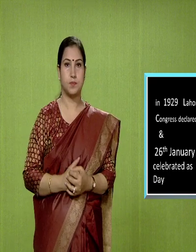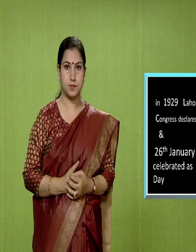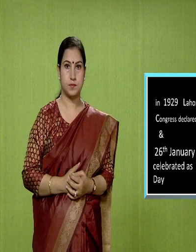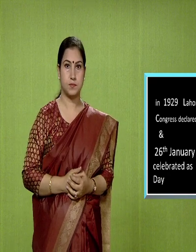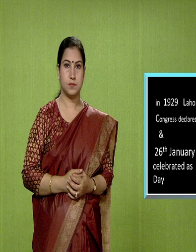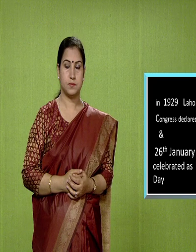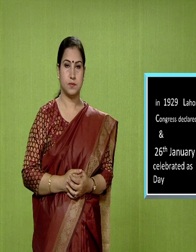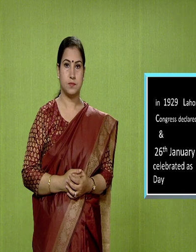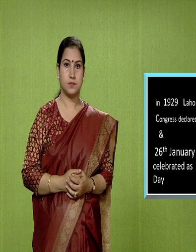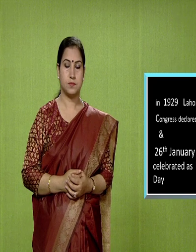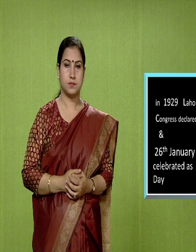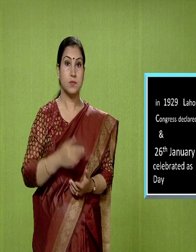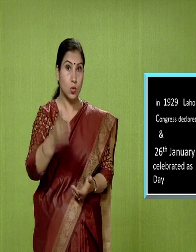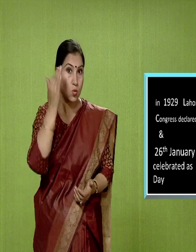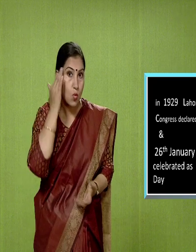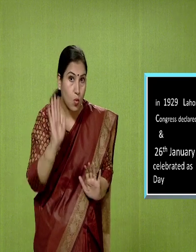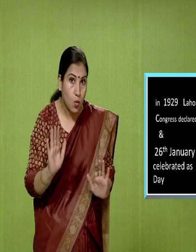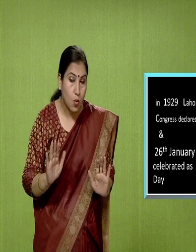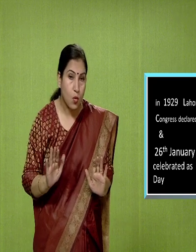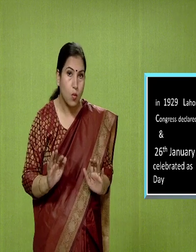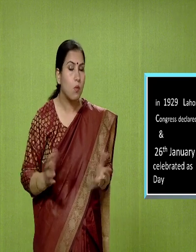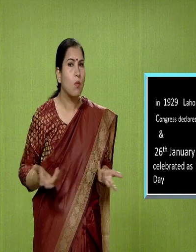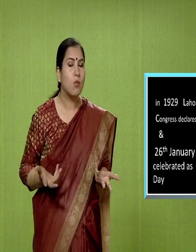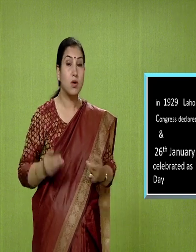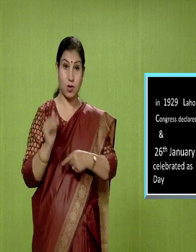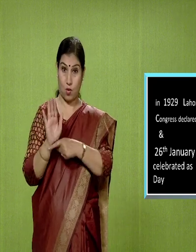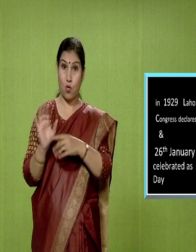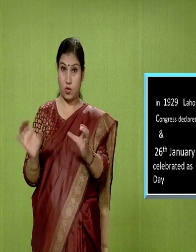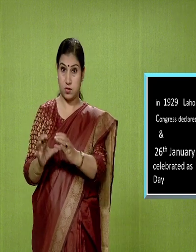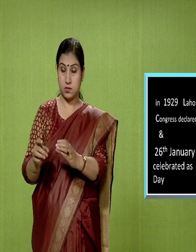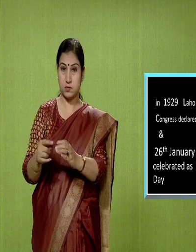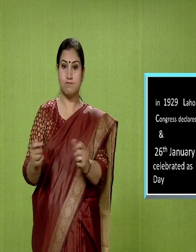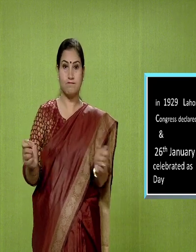goal. Do you know that Congress celebrated